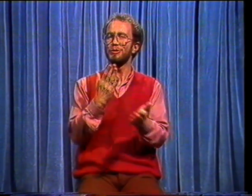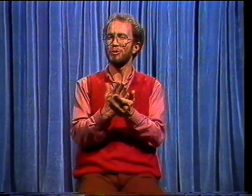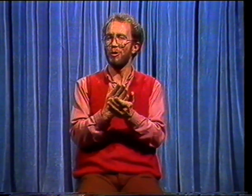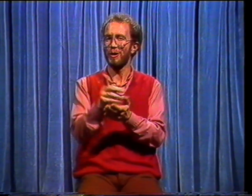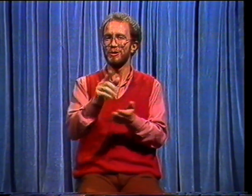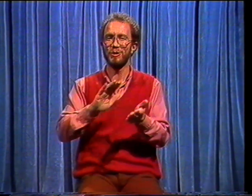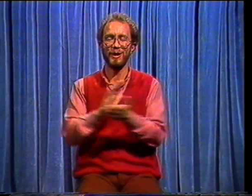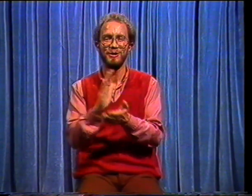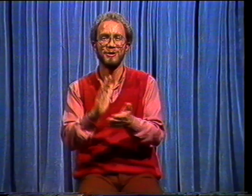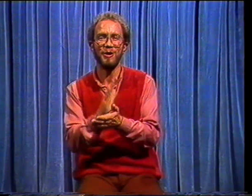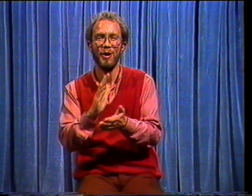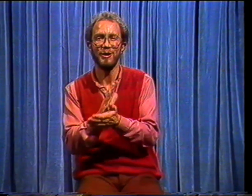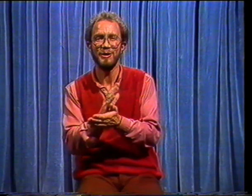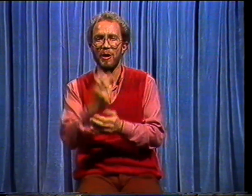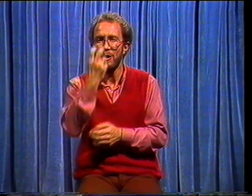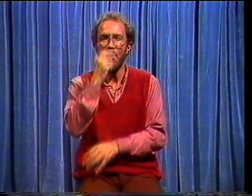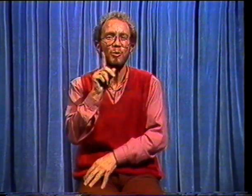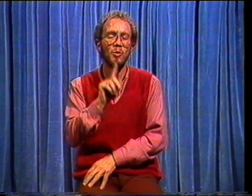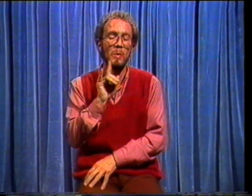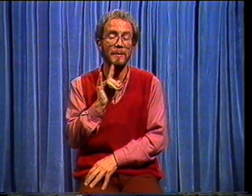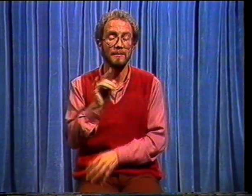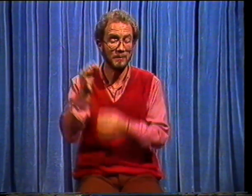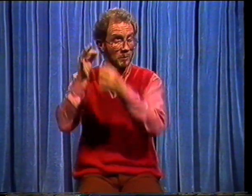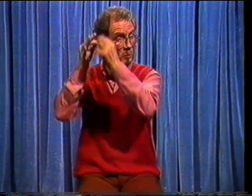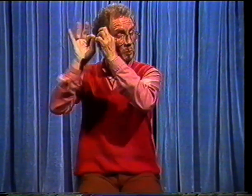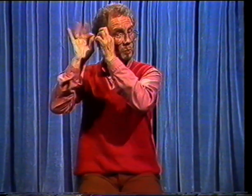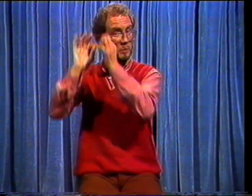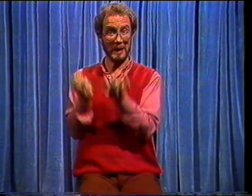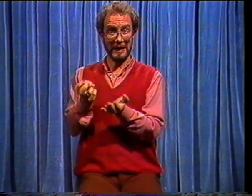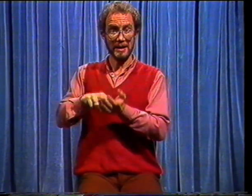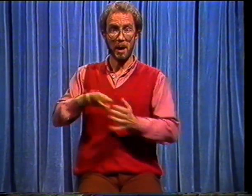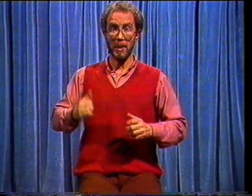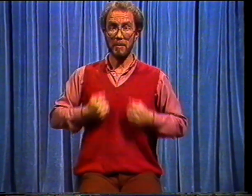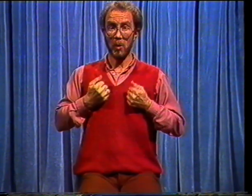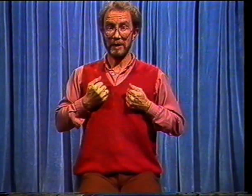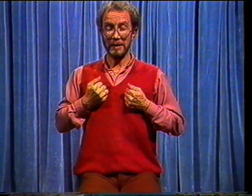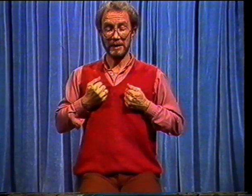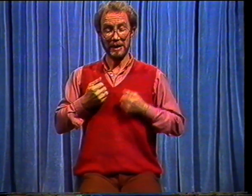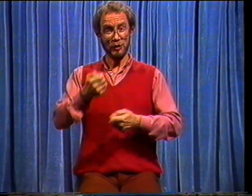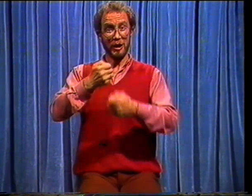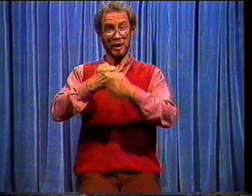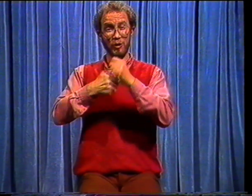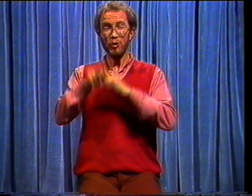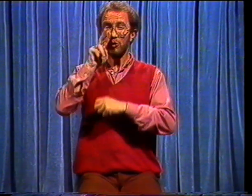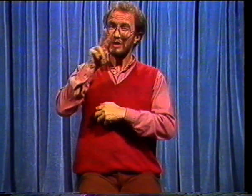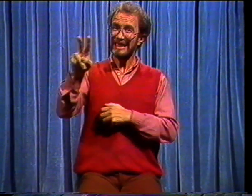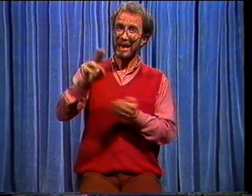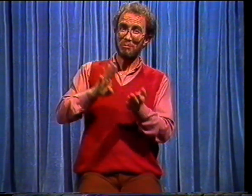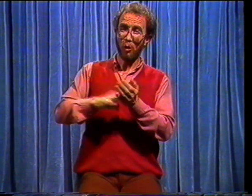I'm sure that you enjoyed the old woman getting up in the morning. And you can